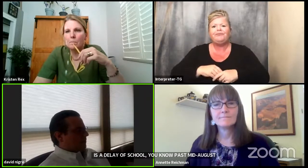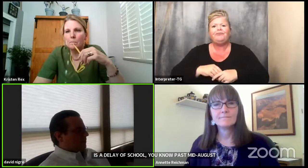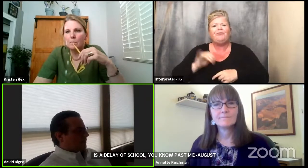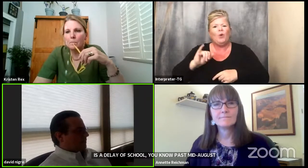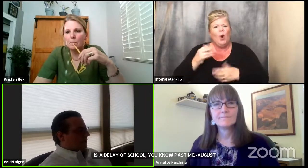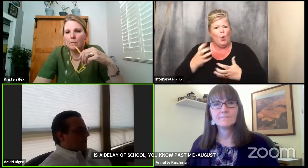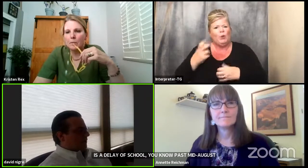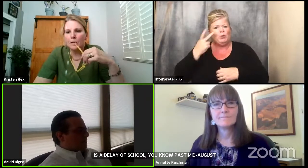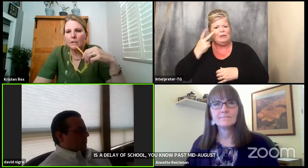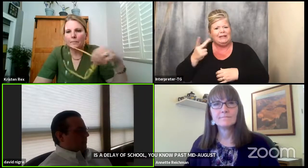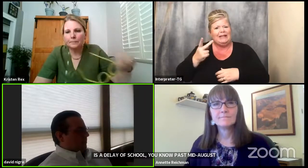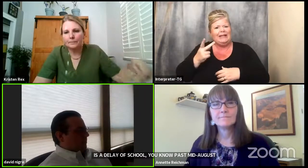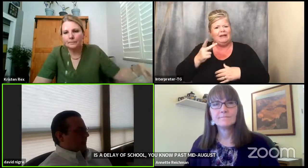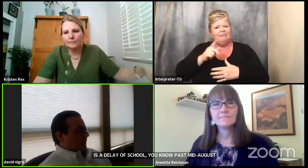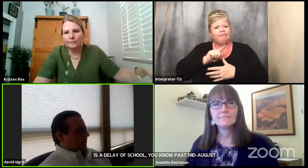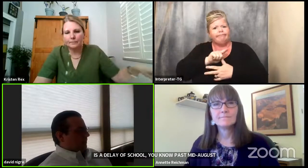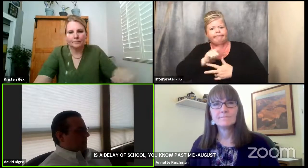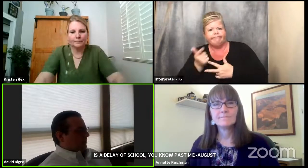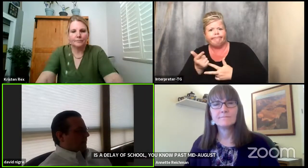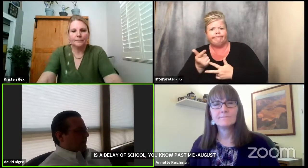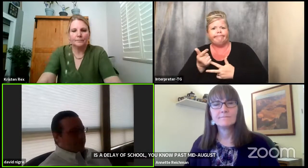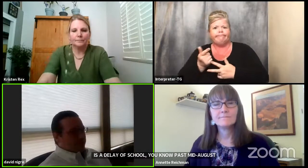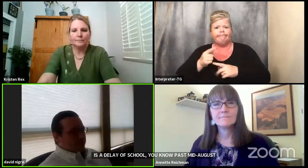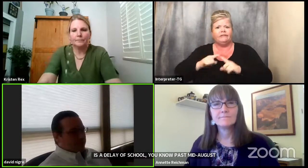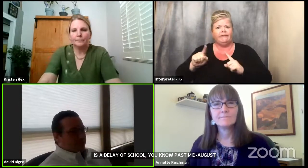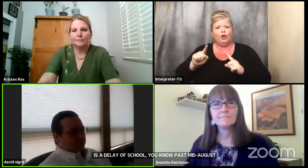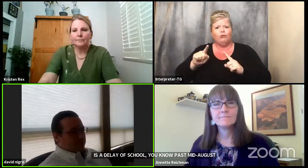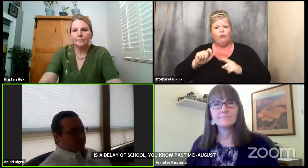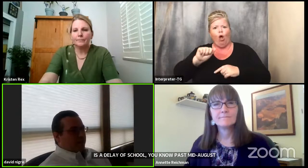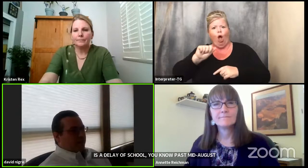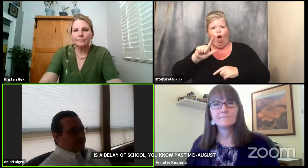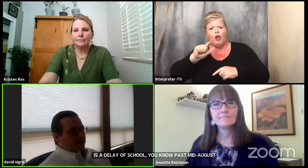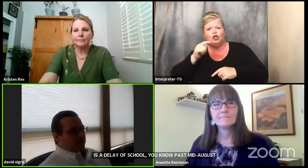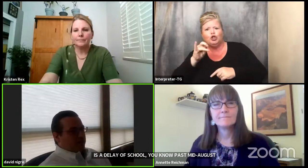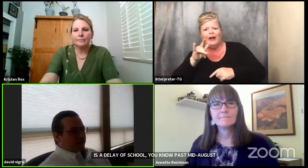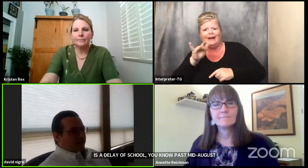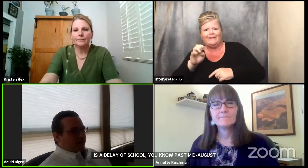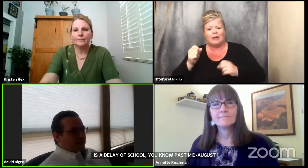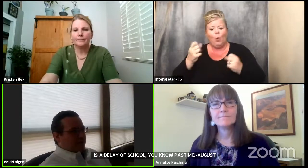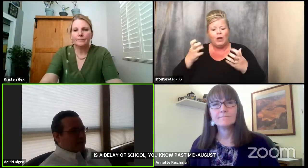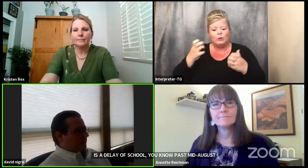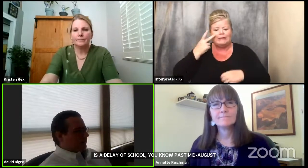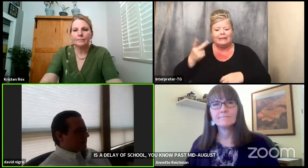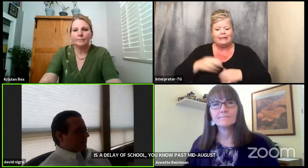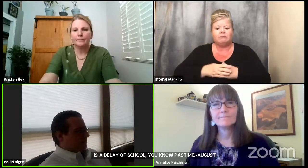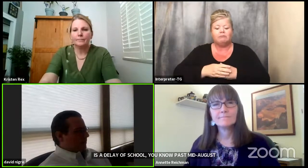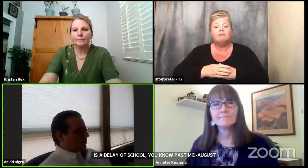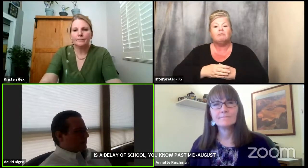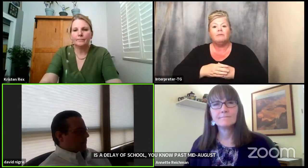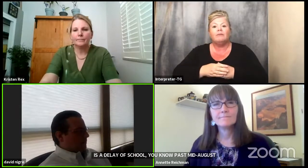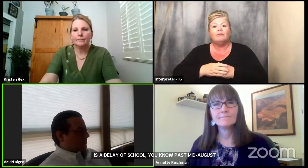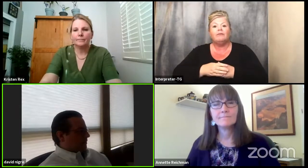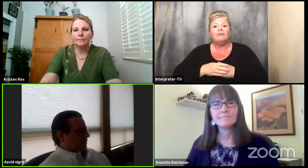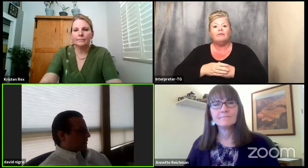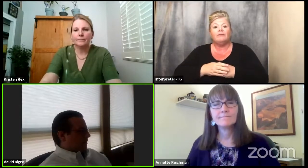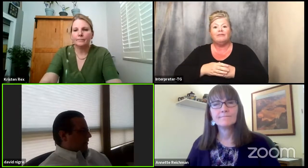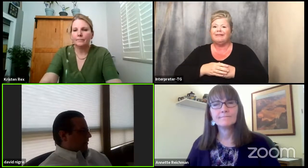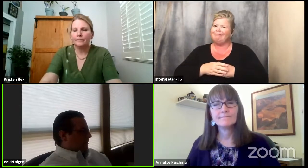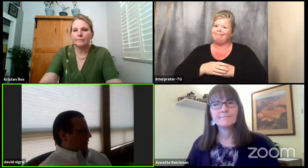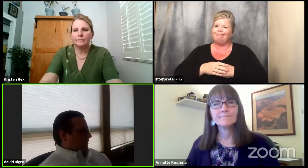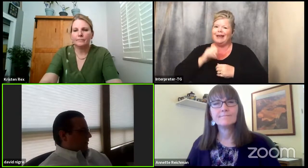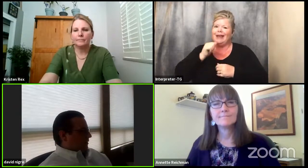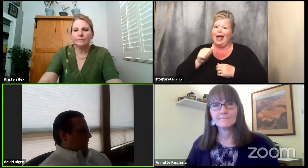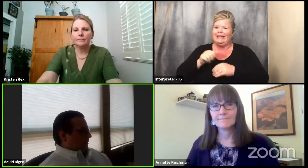alternatives proposed for that, as opposed to having those students go back to their home districts.